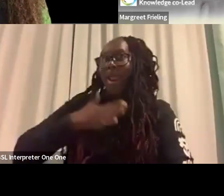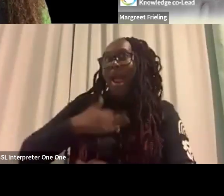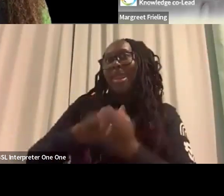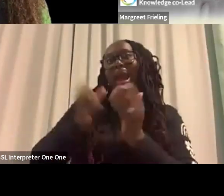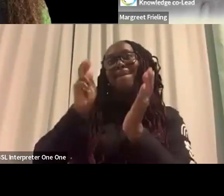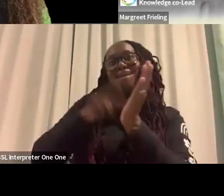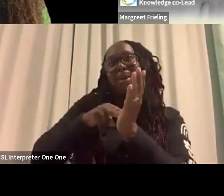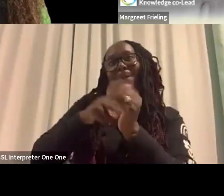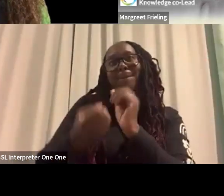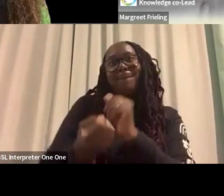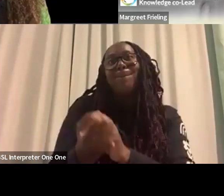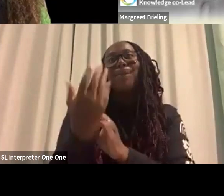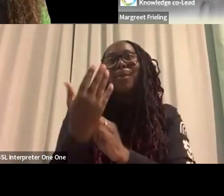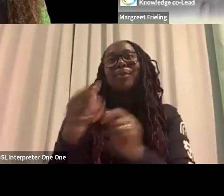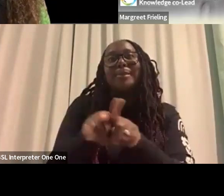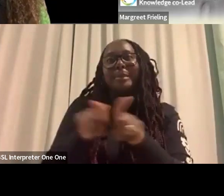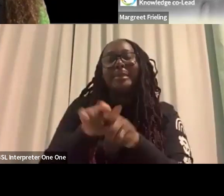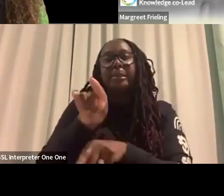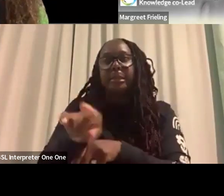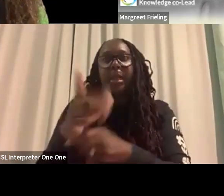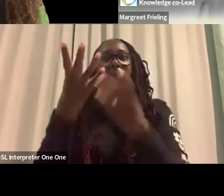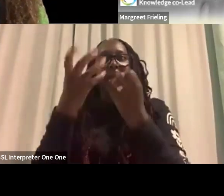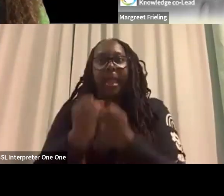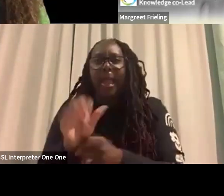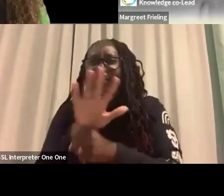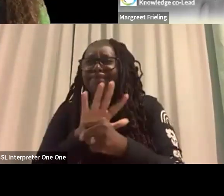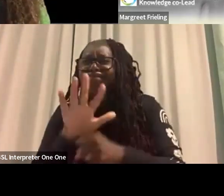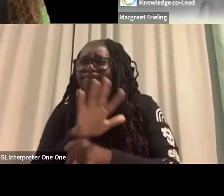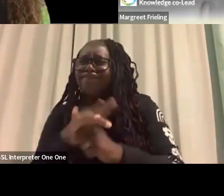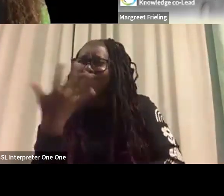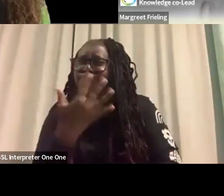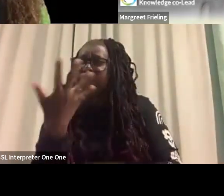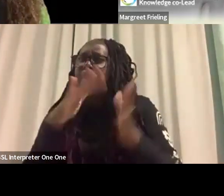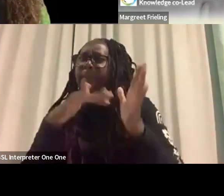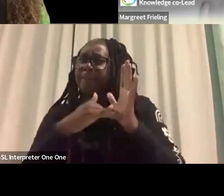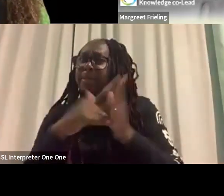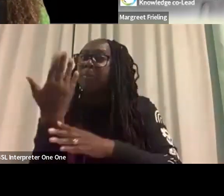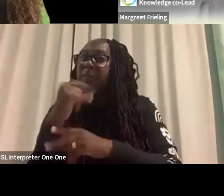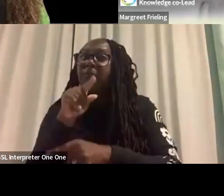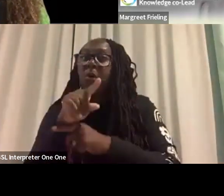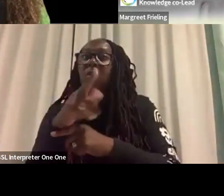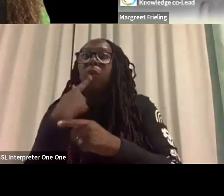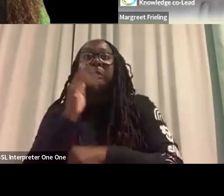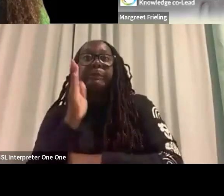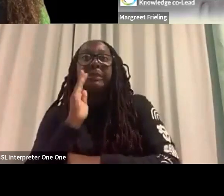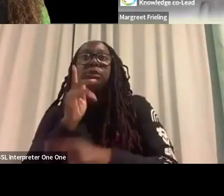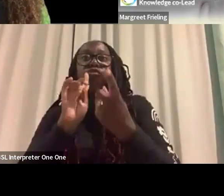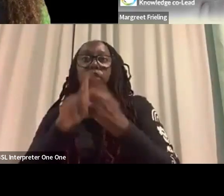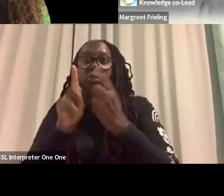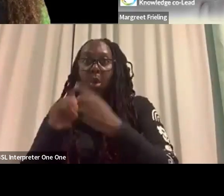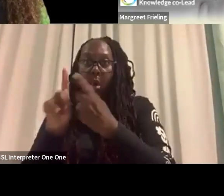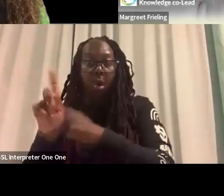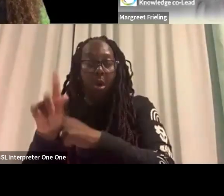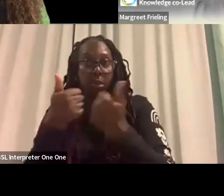would encourage you to all do so. We will have about probably 15 minutes for the speakers to respond to your questions during today's